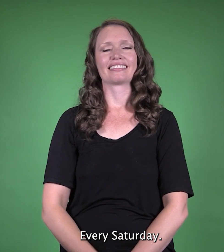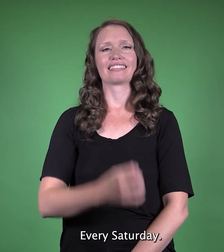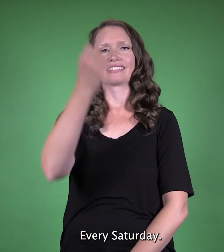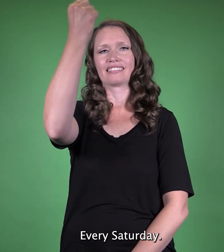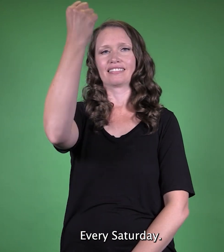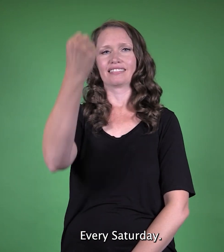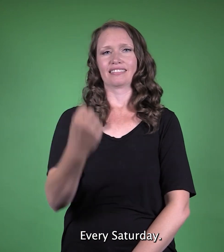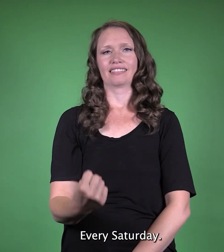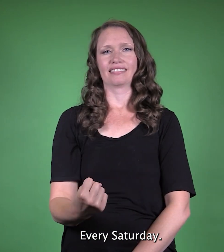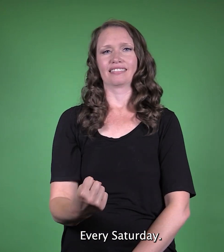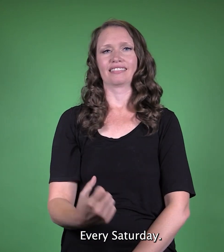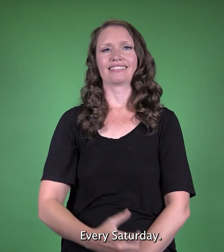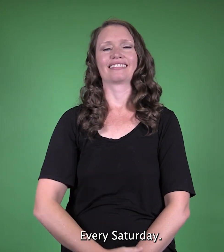Every Saturday.